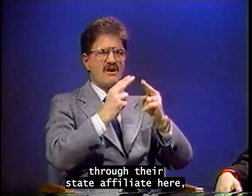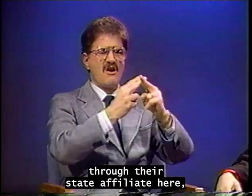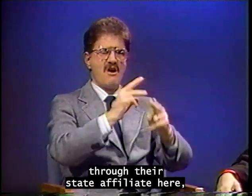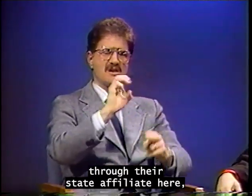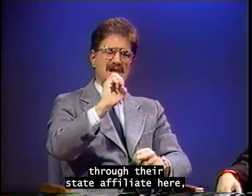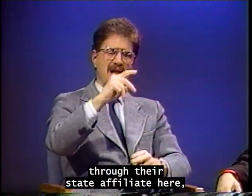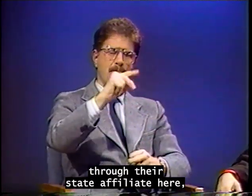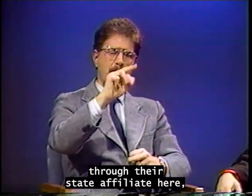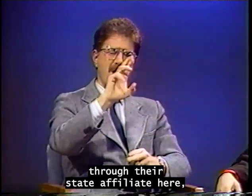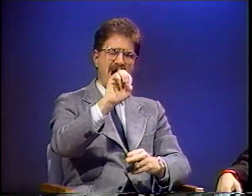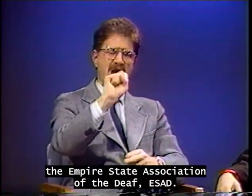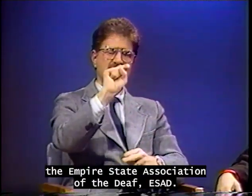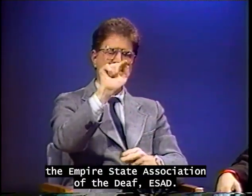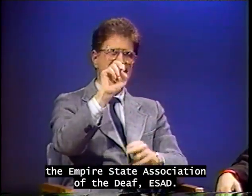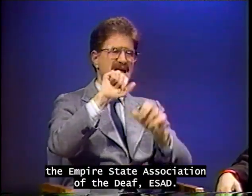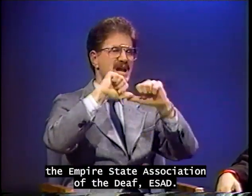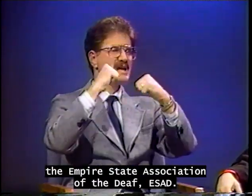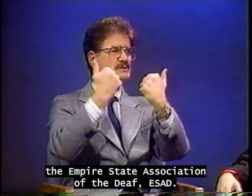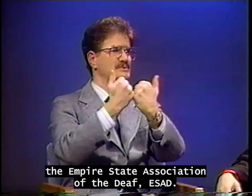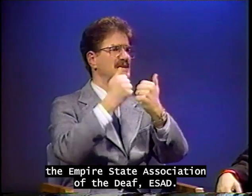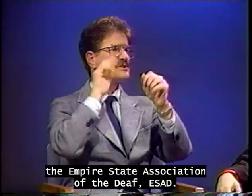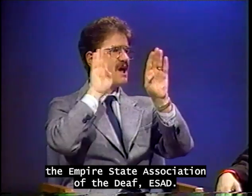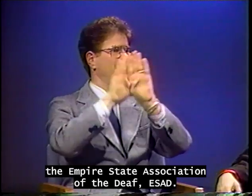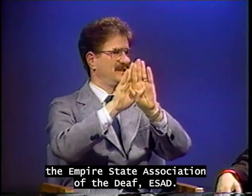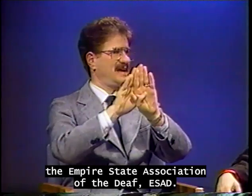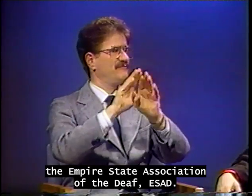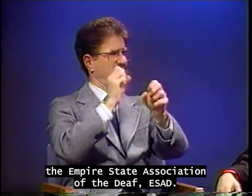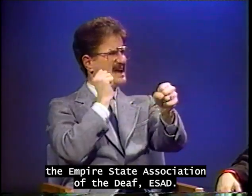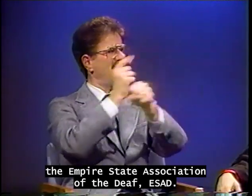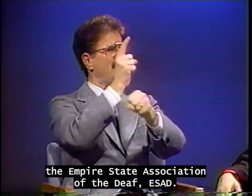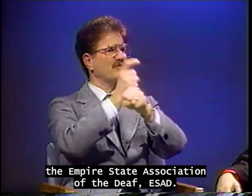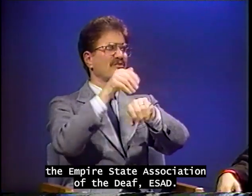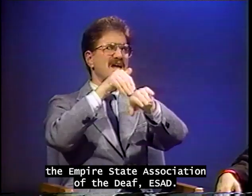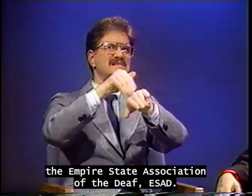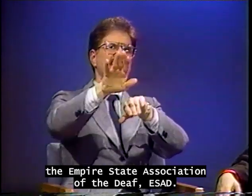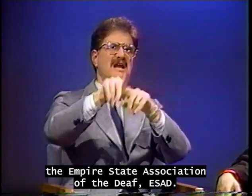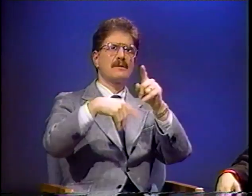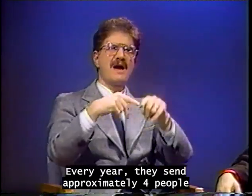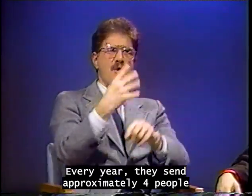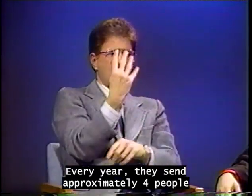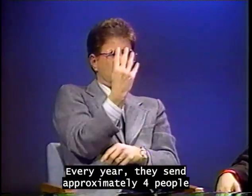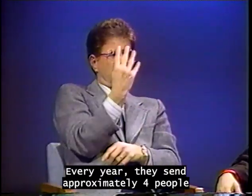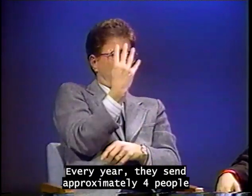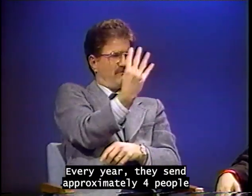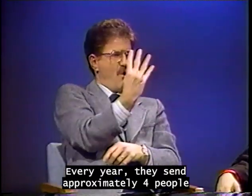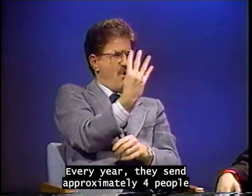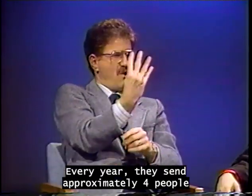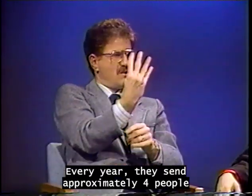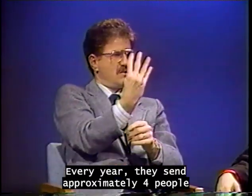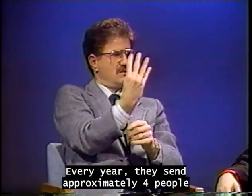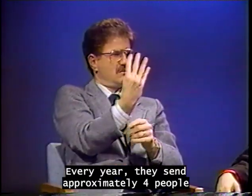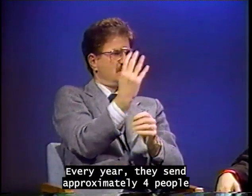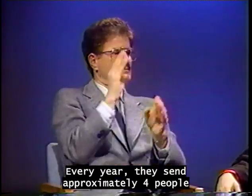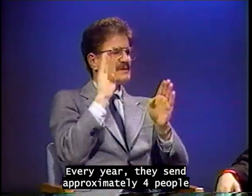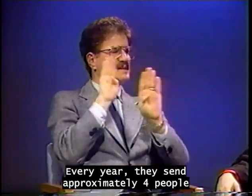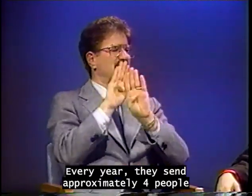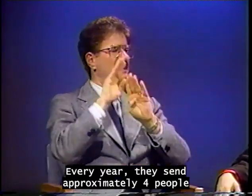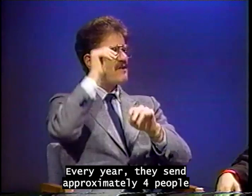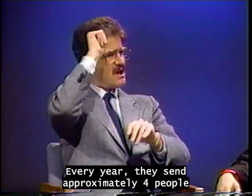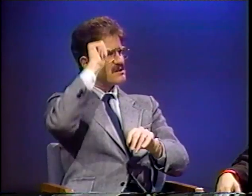affiliate here, the Empire State Association of the Deaf, ESAD. every year they send approximately 4 people